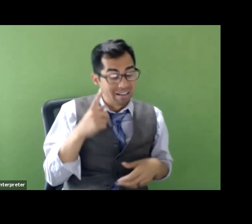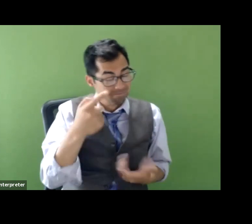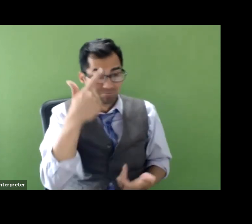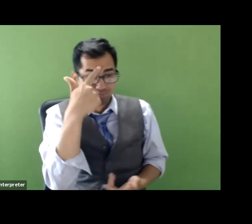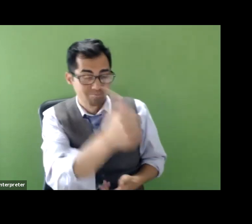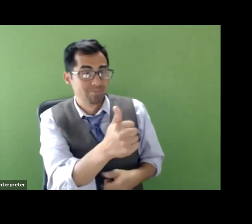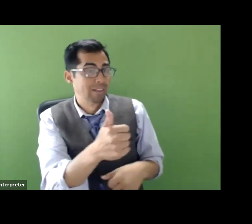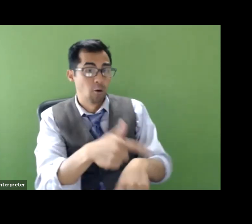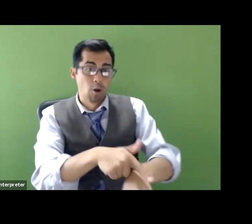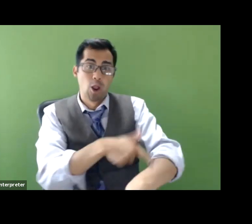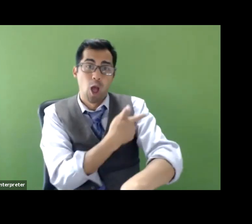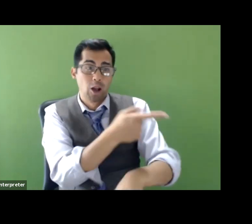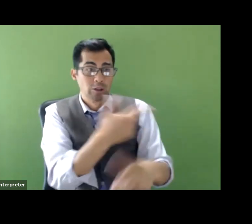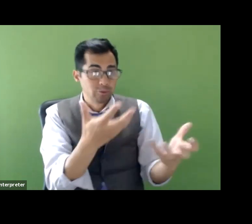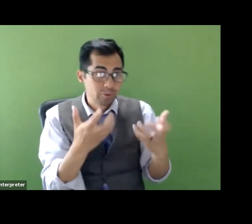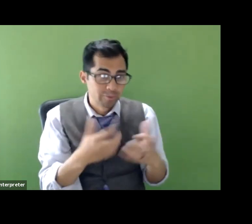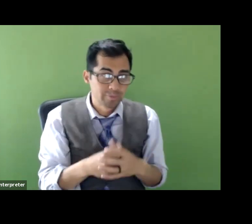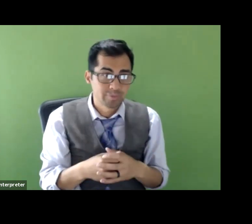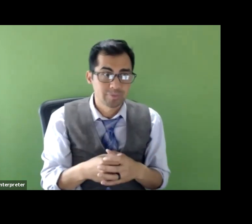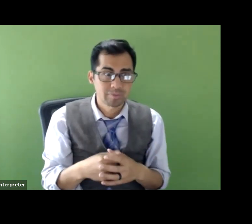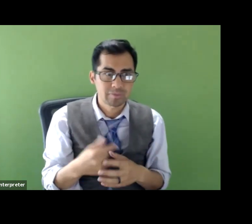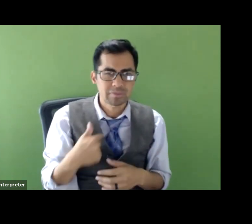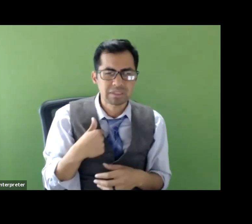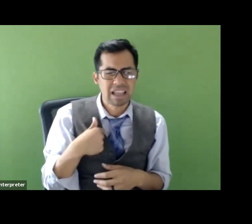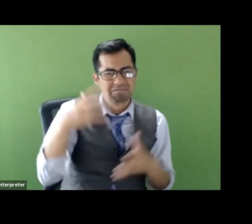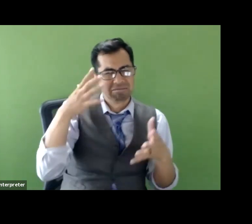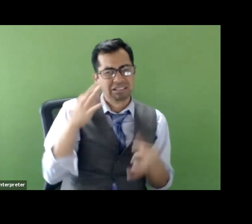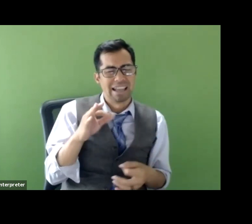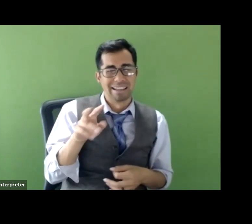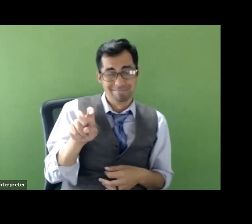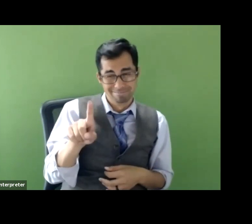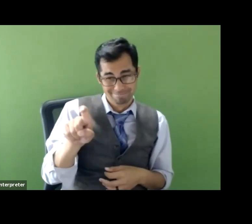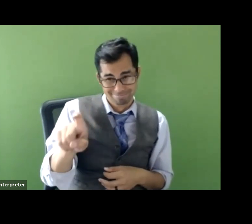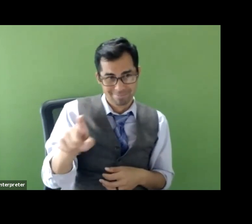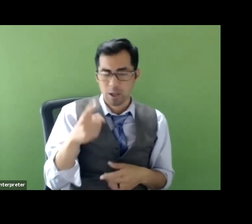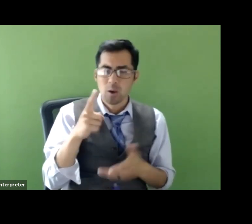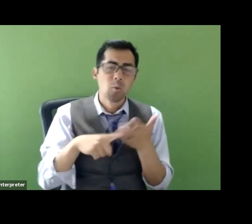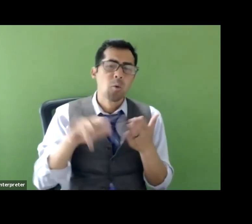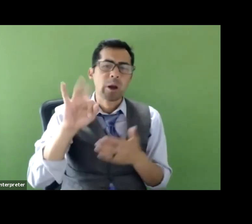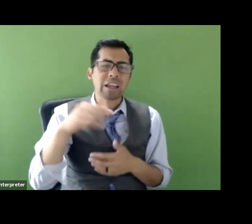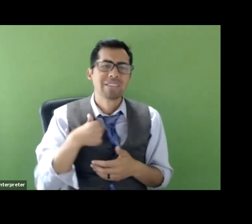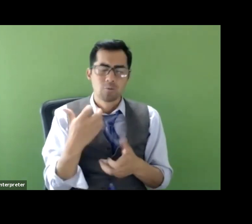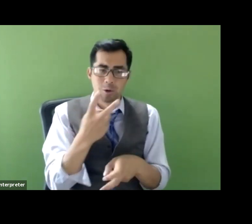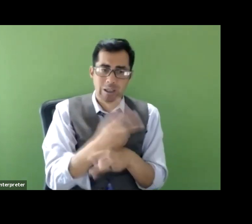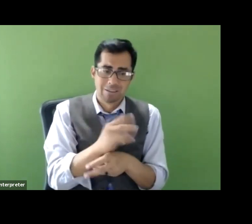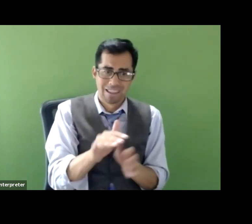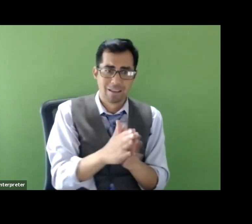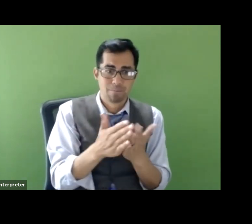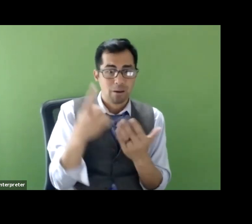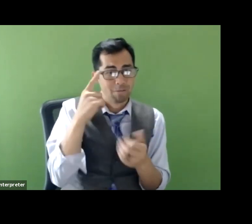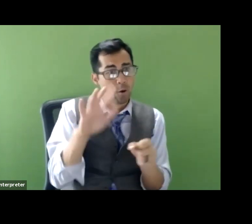said. I decided to call her bluff. "What if I wanted to keep the books for the